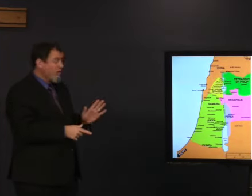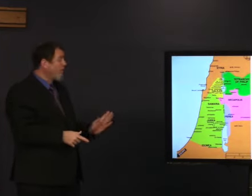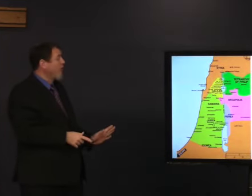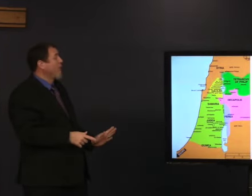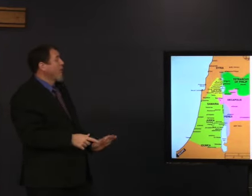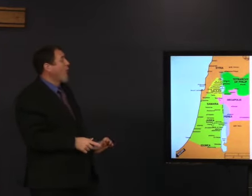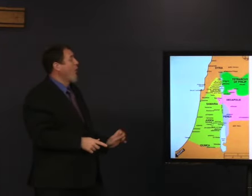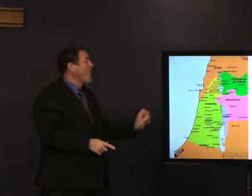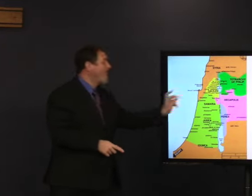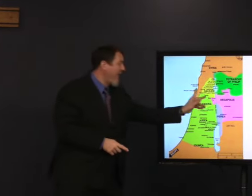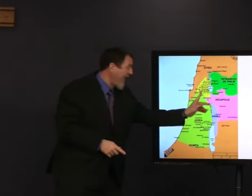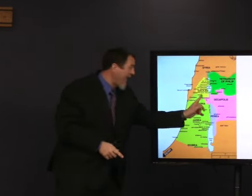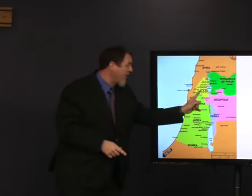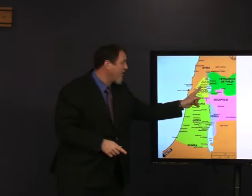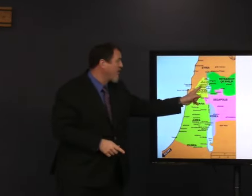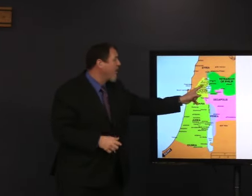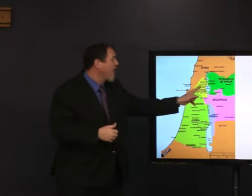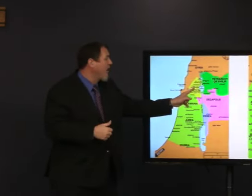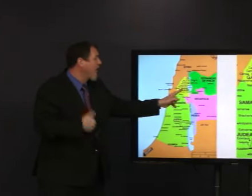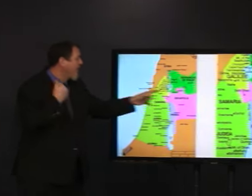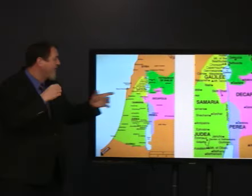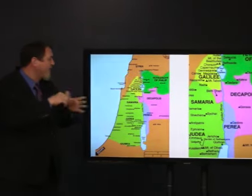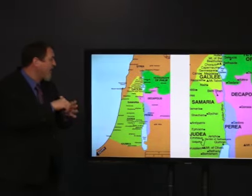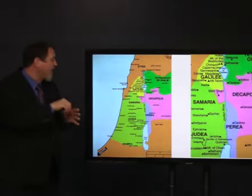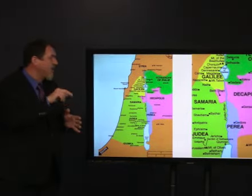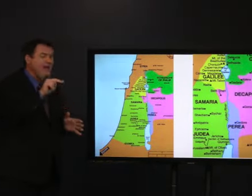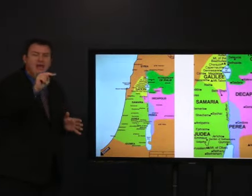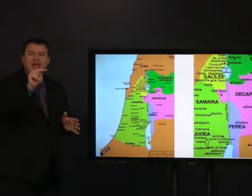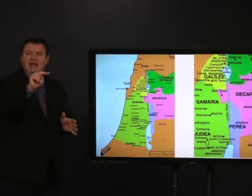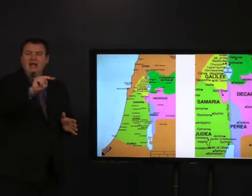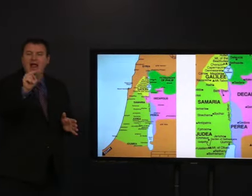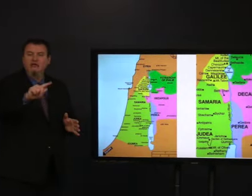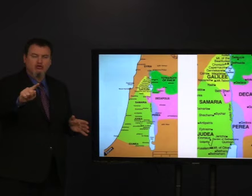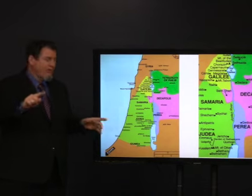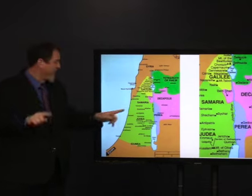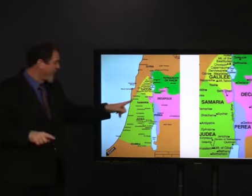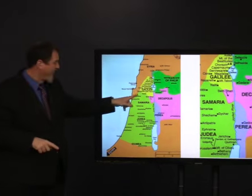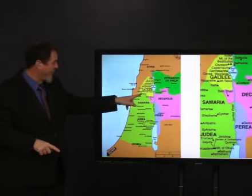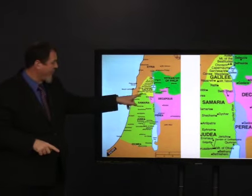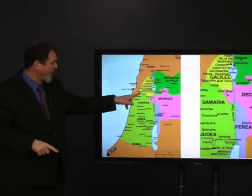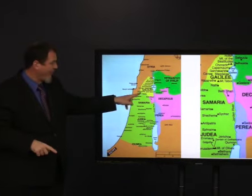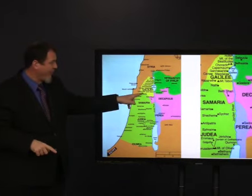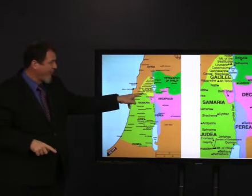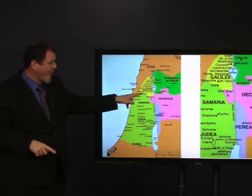He went to Egypt for a while. Then he came back and he lived in Nazareth.